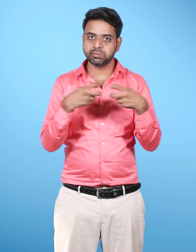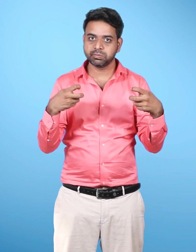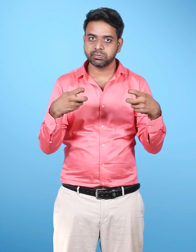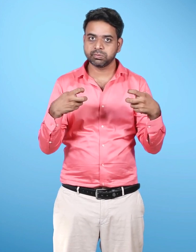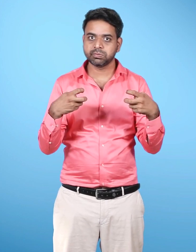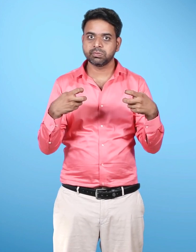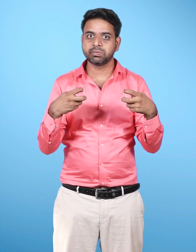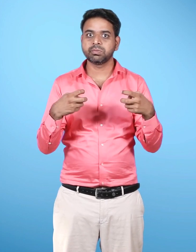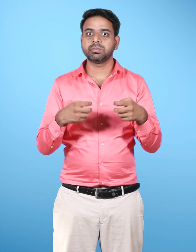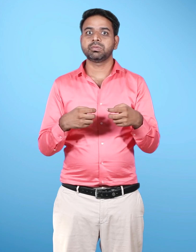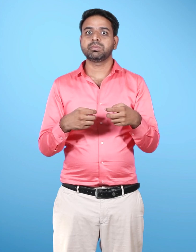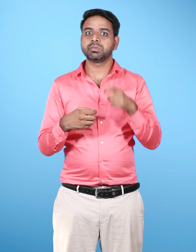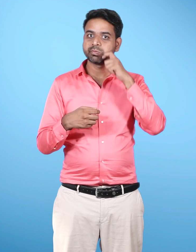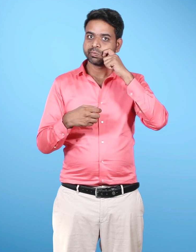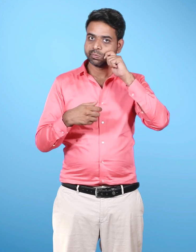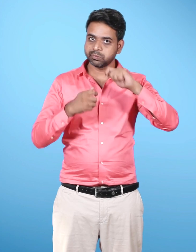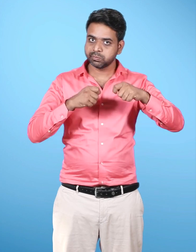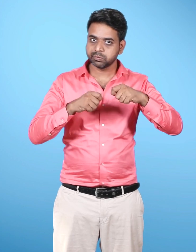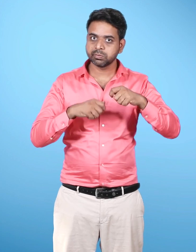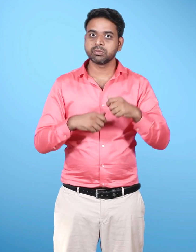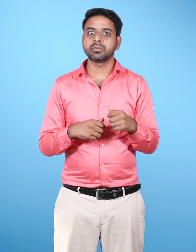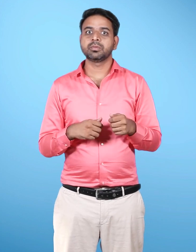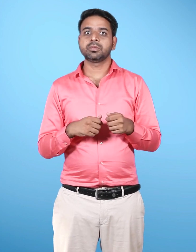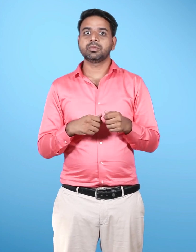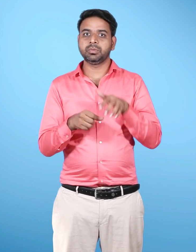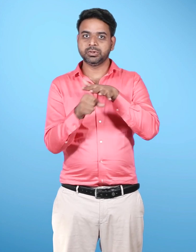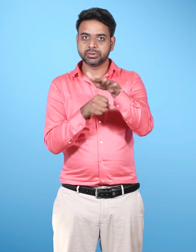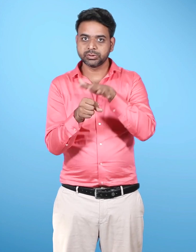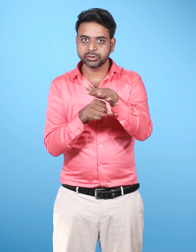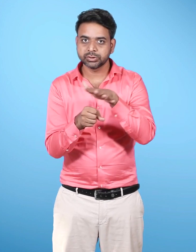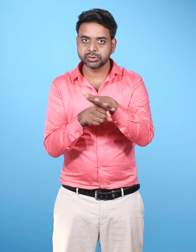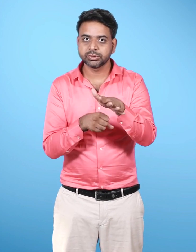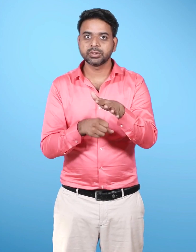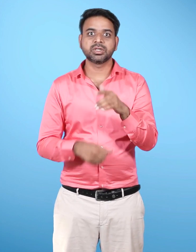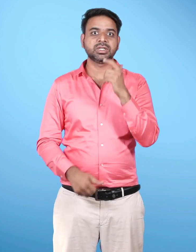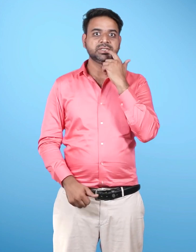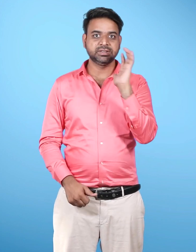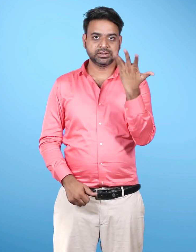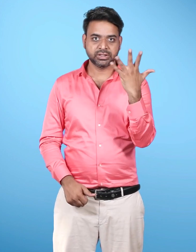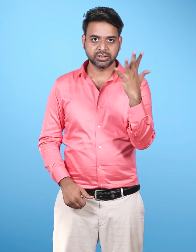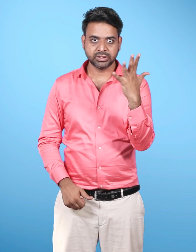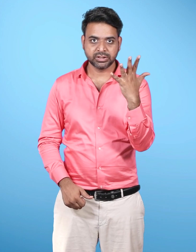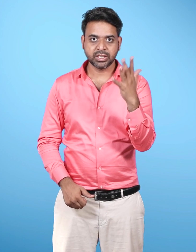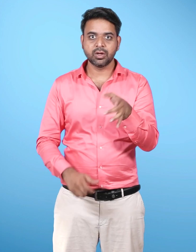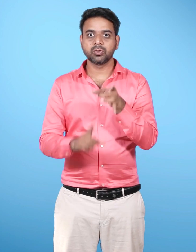rubber, plastic, wood, glass,